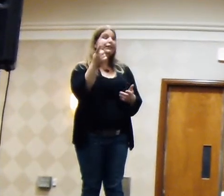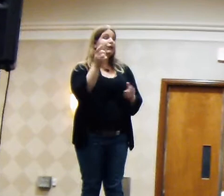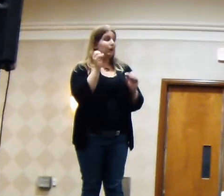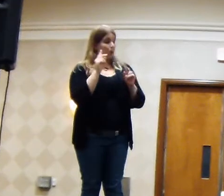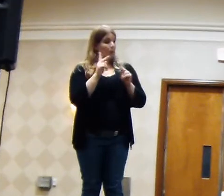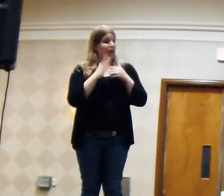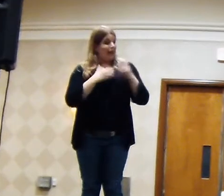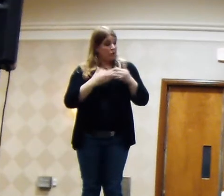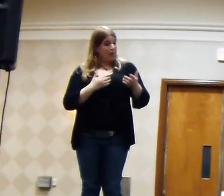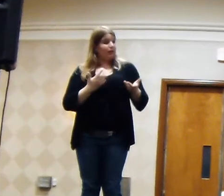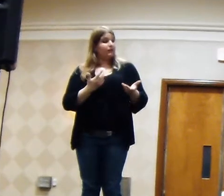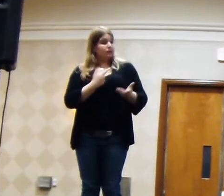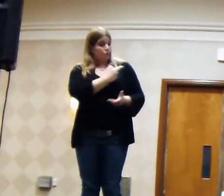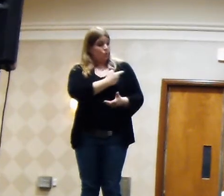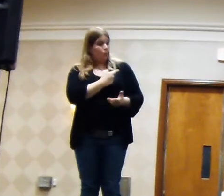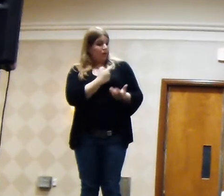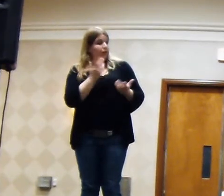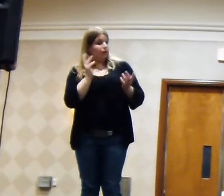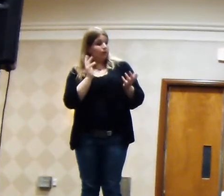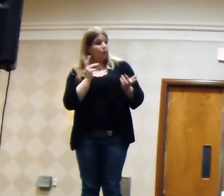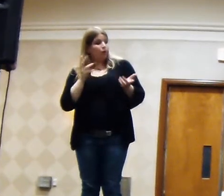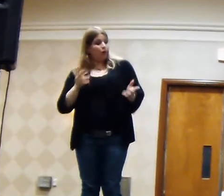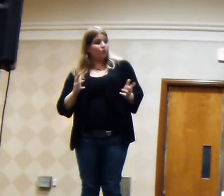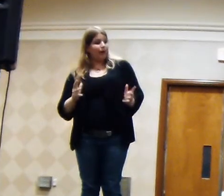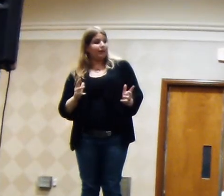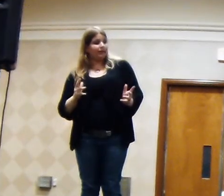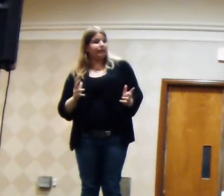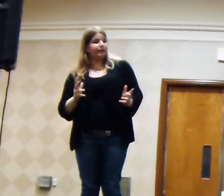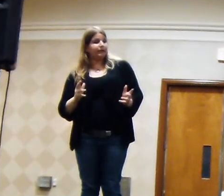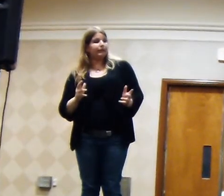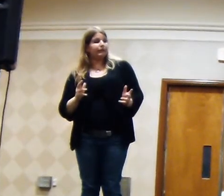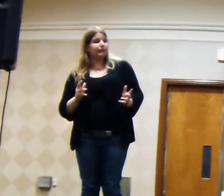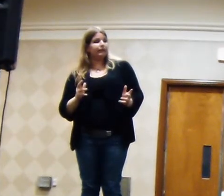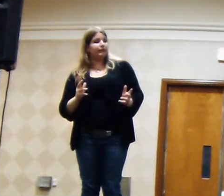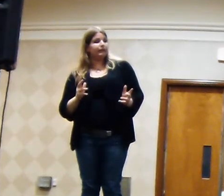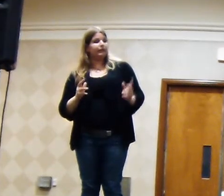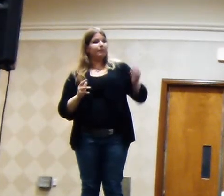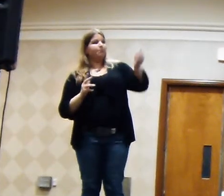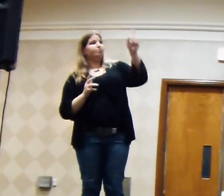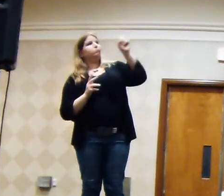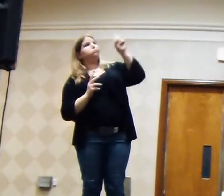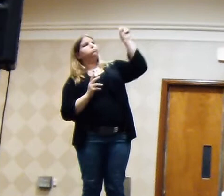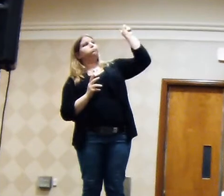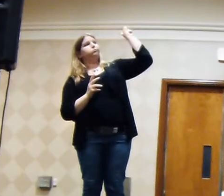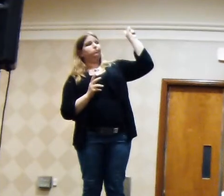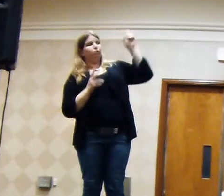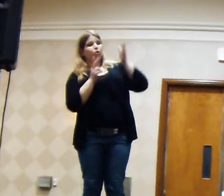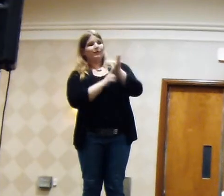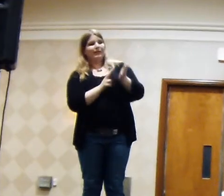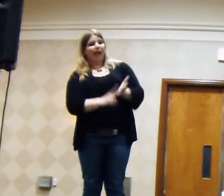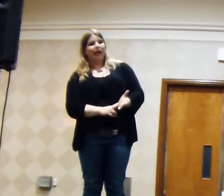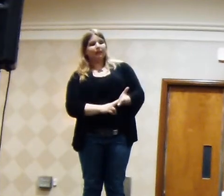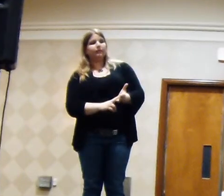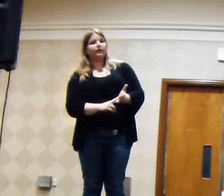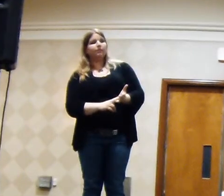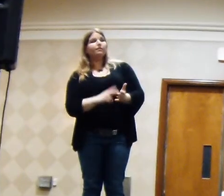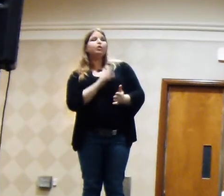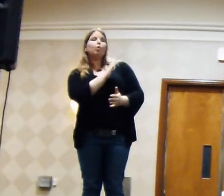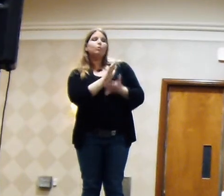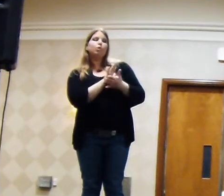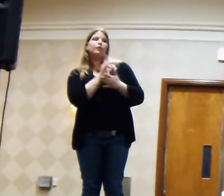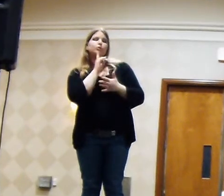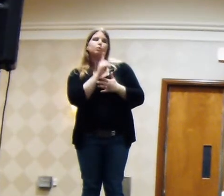We had a chance to talk out there on the floor, and I was just sharing with you about how much your movies have meant to me and my